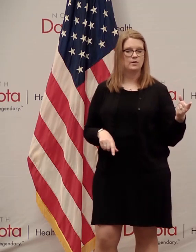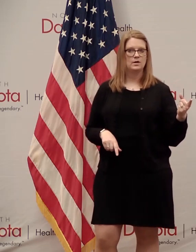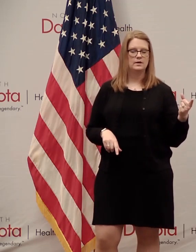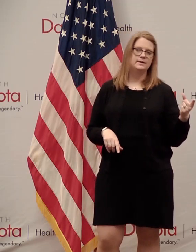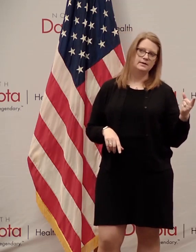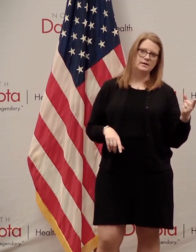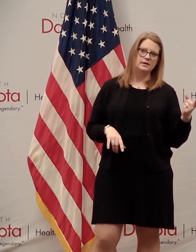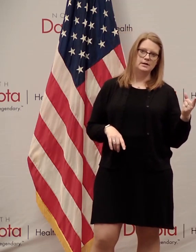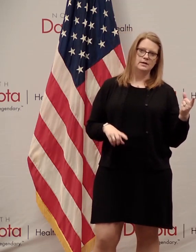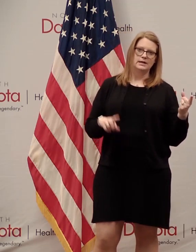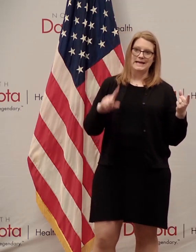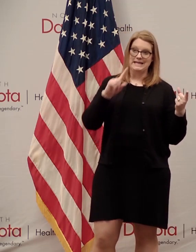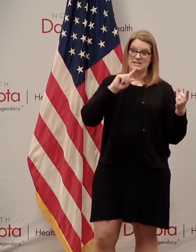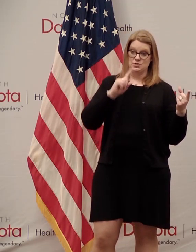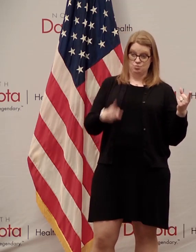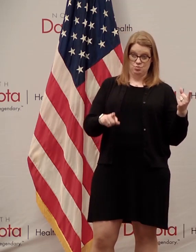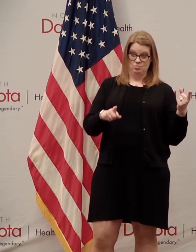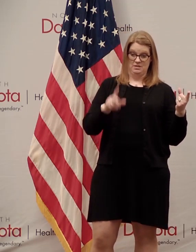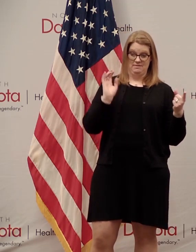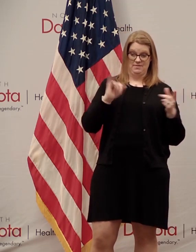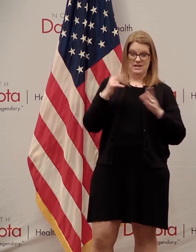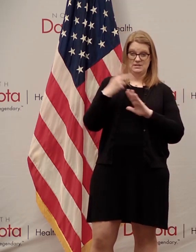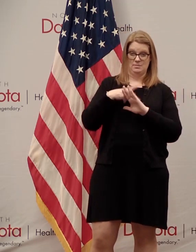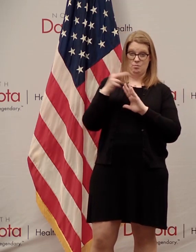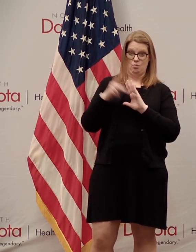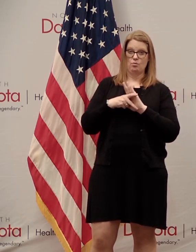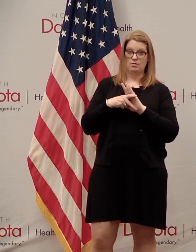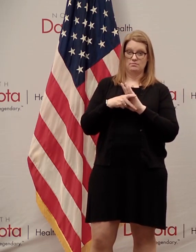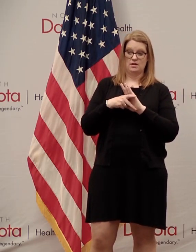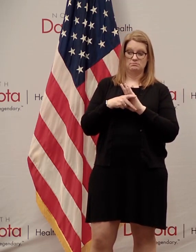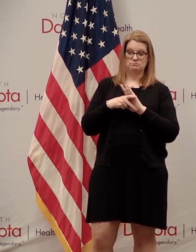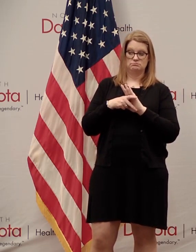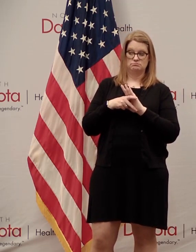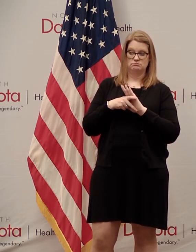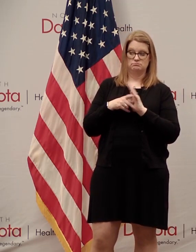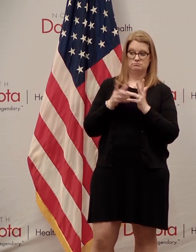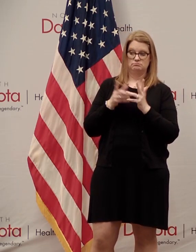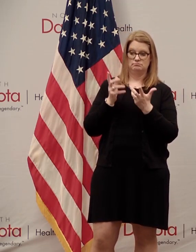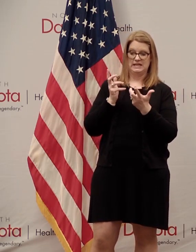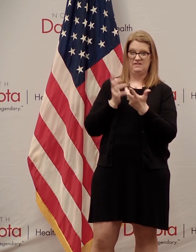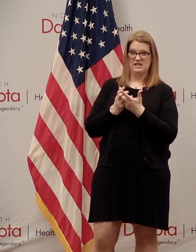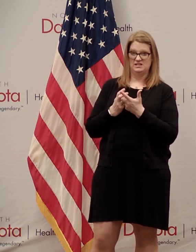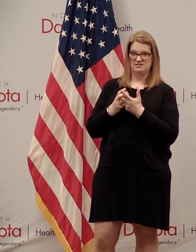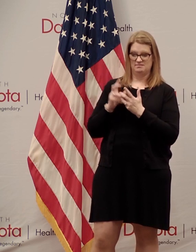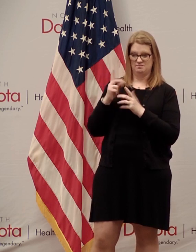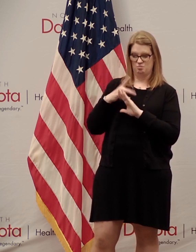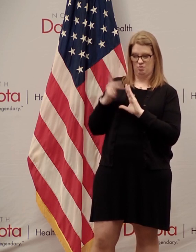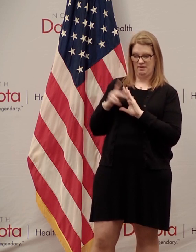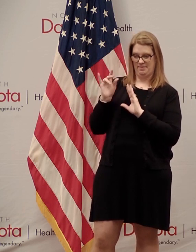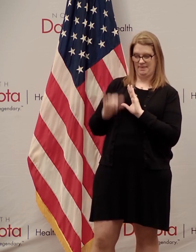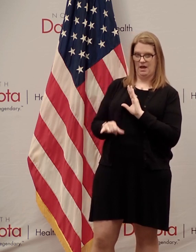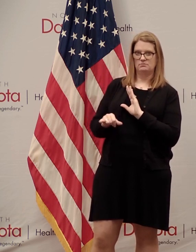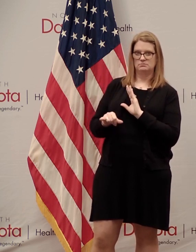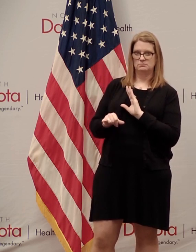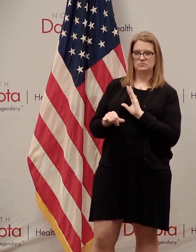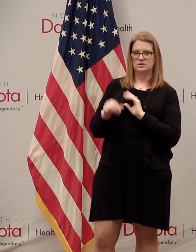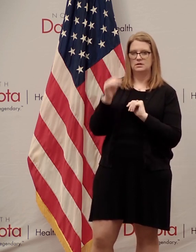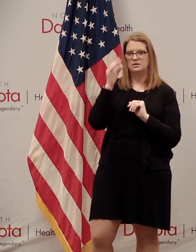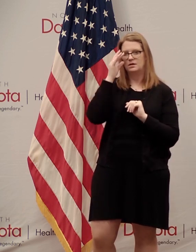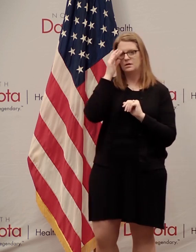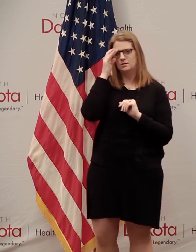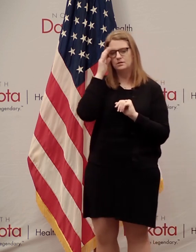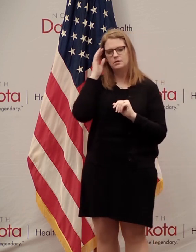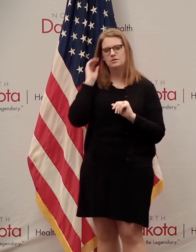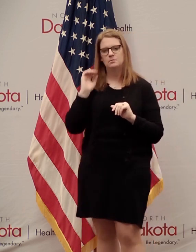true if that's the program that he qualified, if it's true, if it's what he qualified under. But I